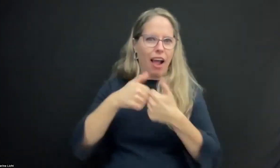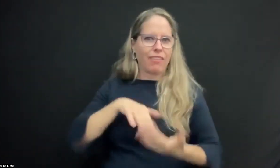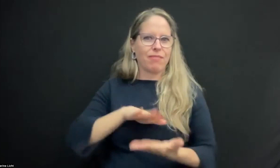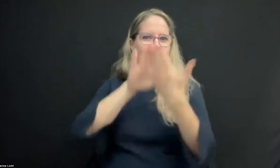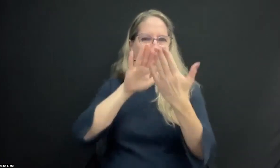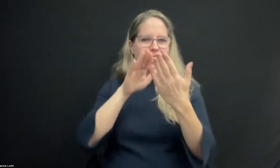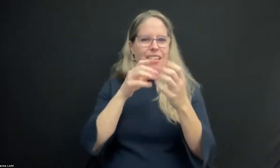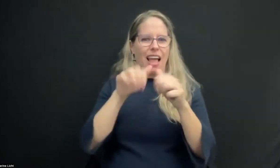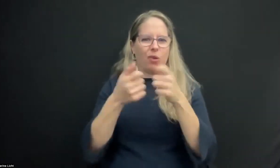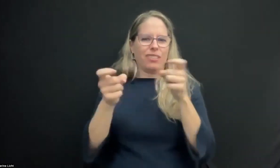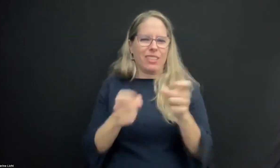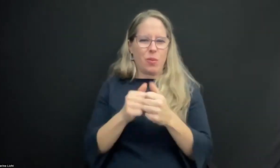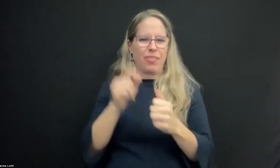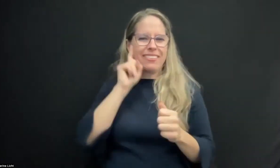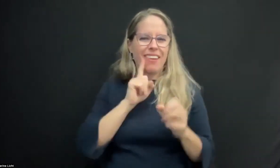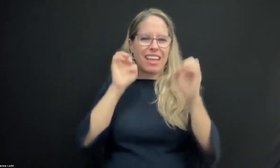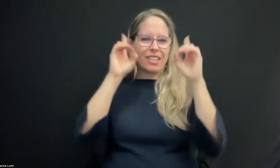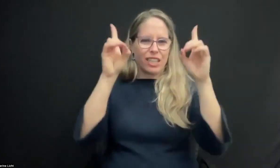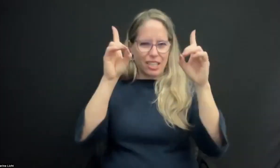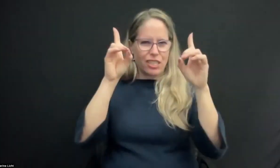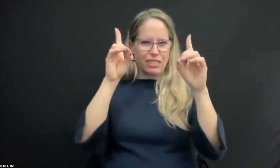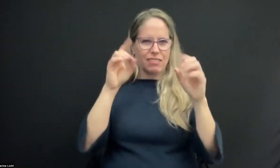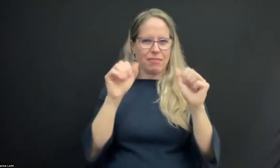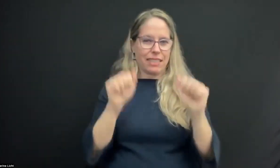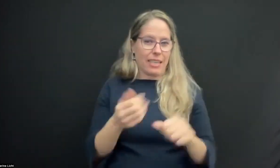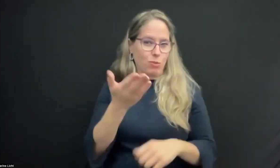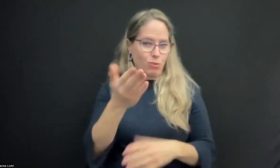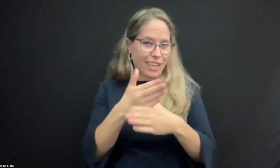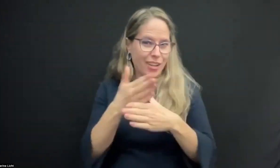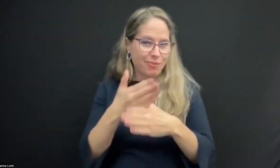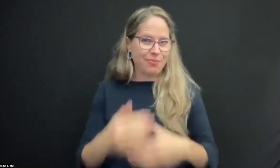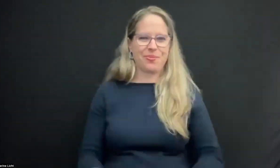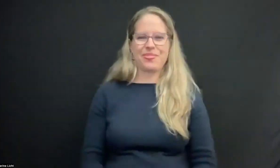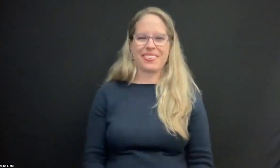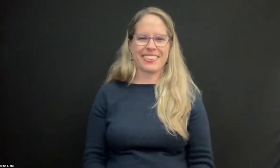take, a challenge in the book that with deaf education that you could share?